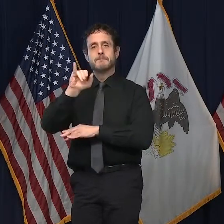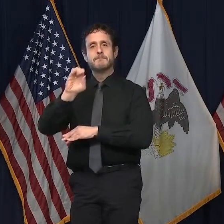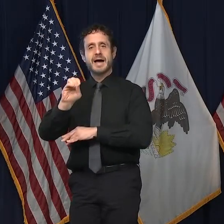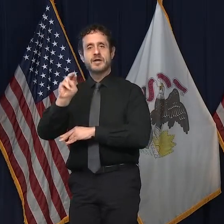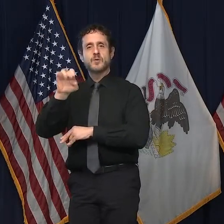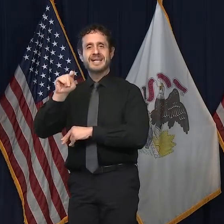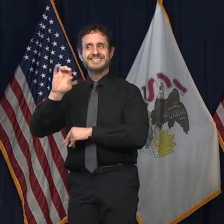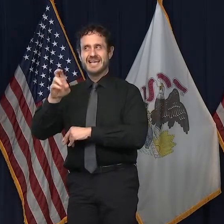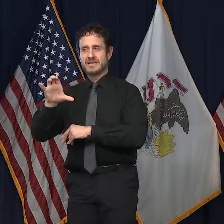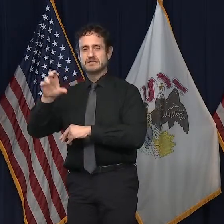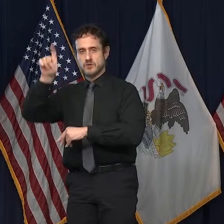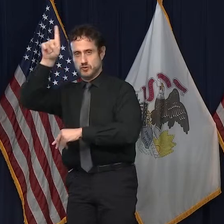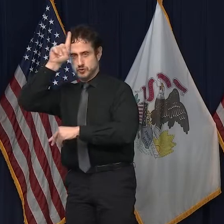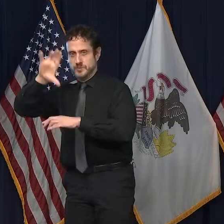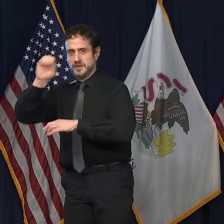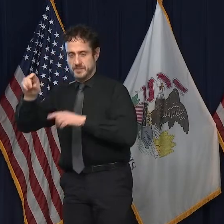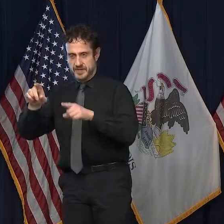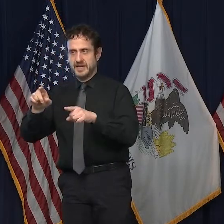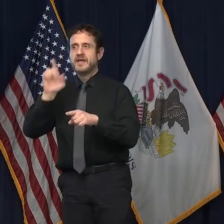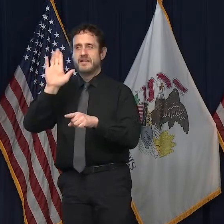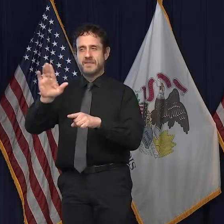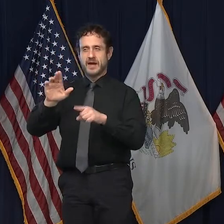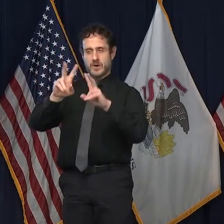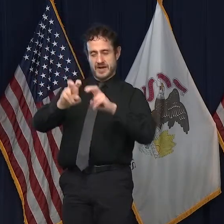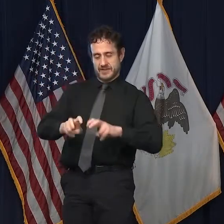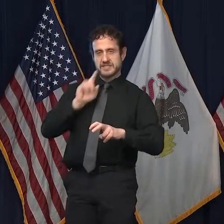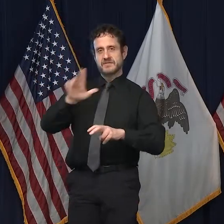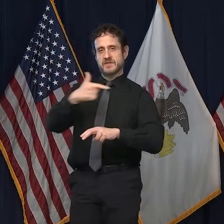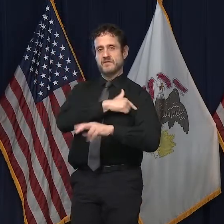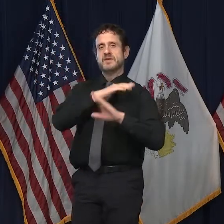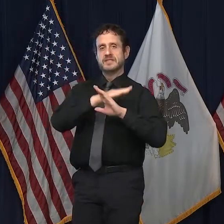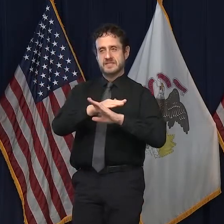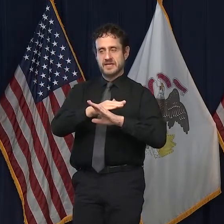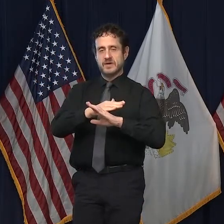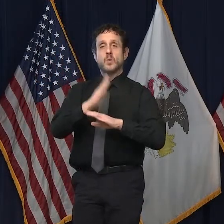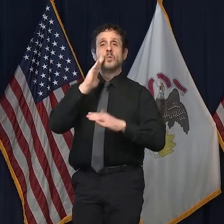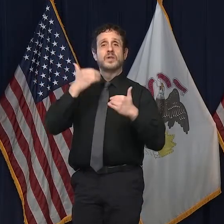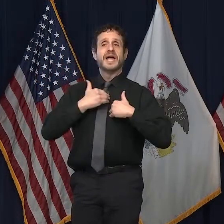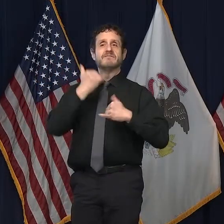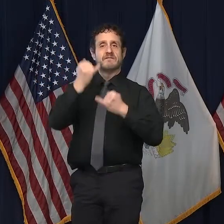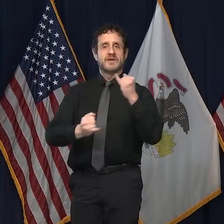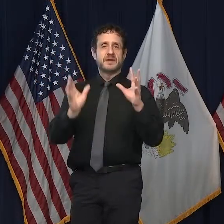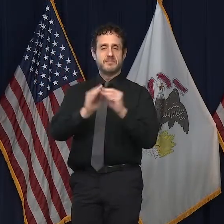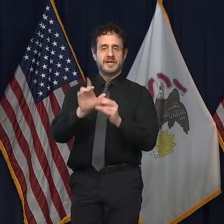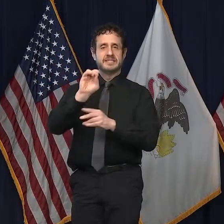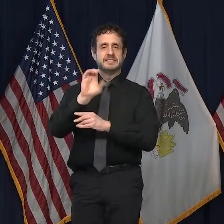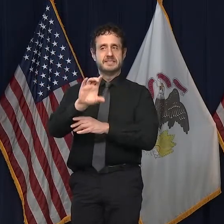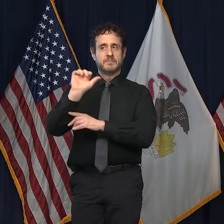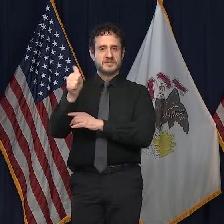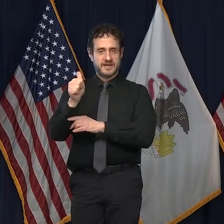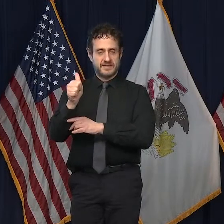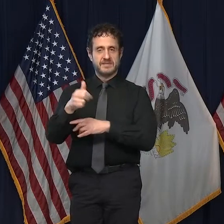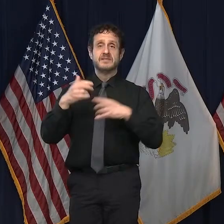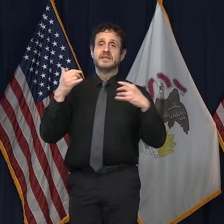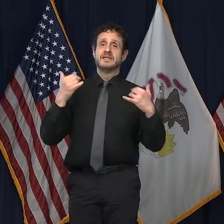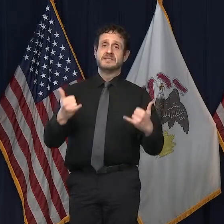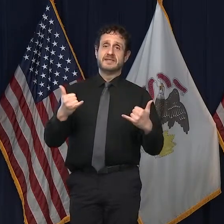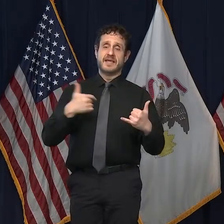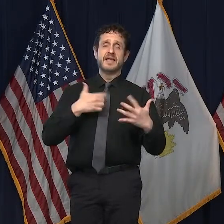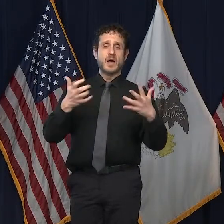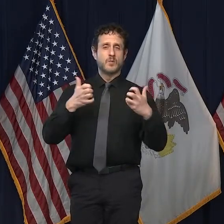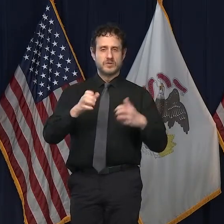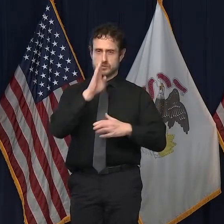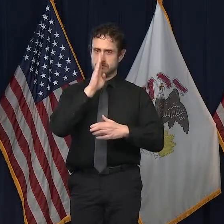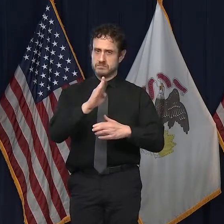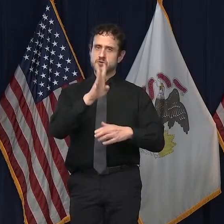of the December 10th meeting of the Vaccine Advisory Group to discuss the findings. So today, I want to